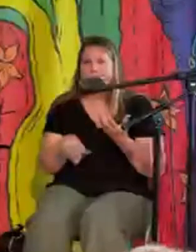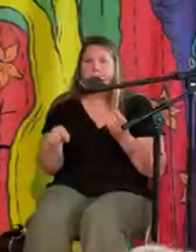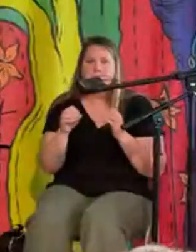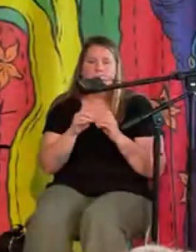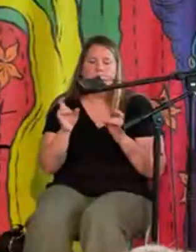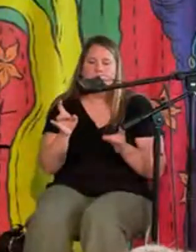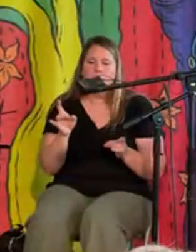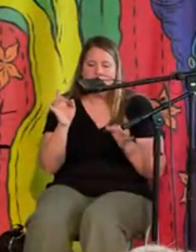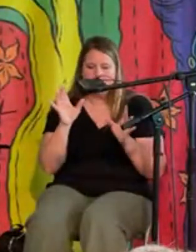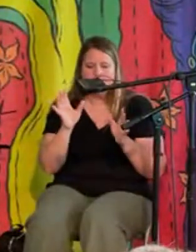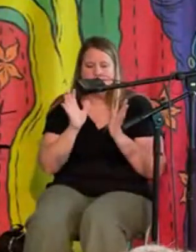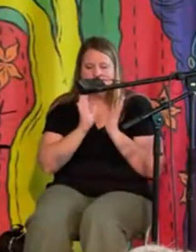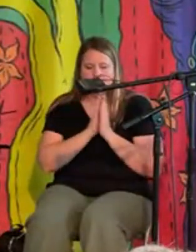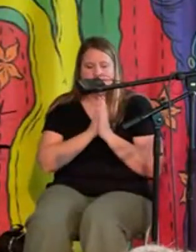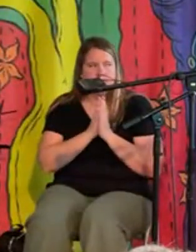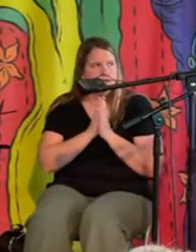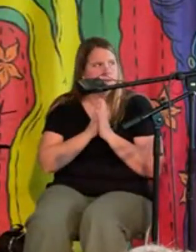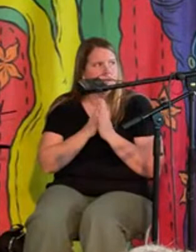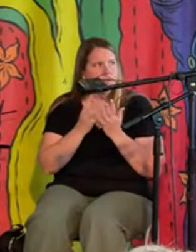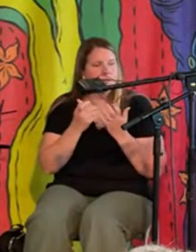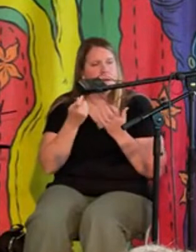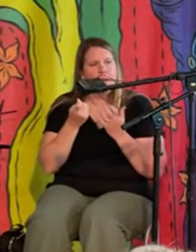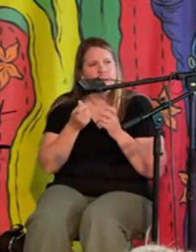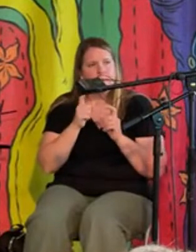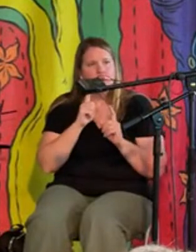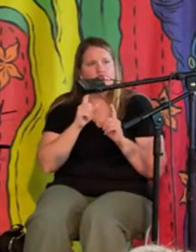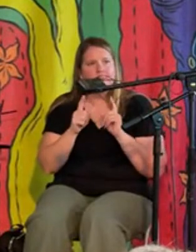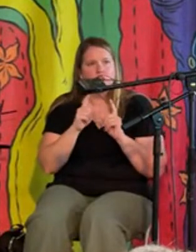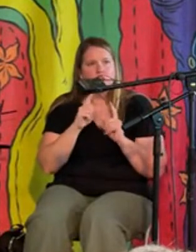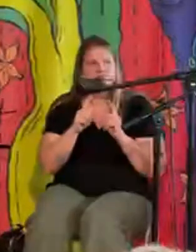I just wanted a little bit of conversation.